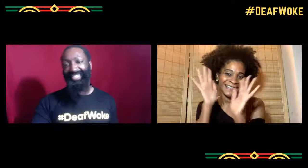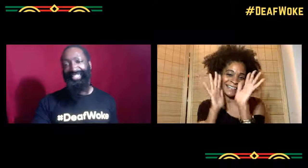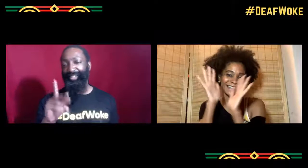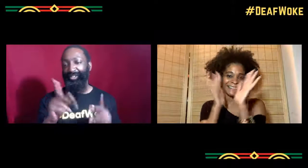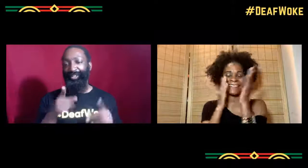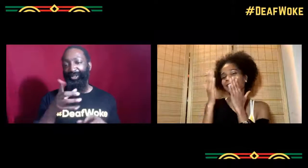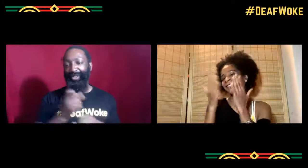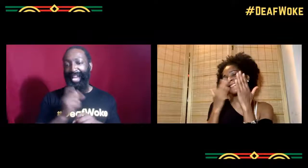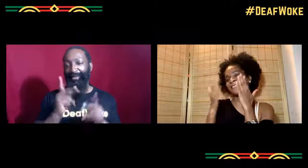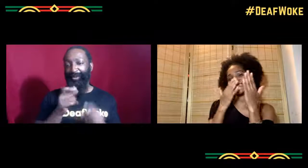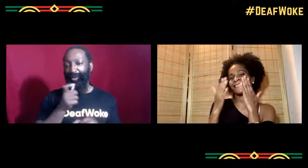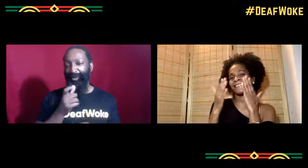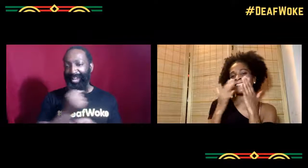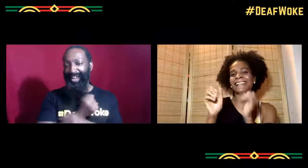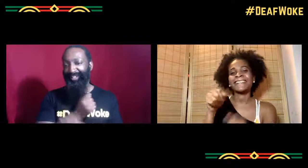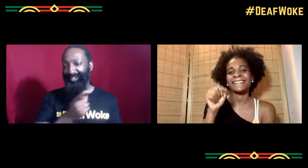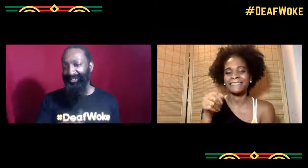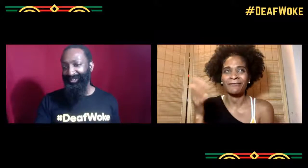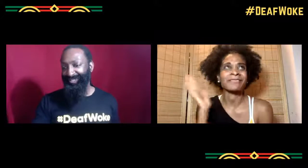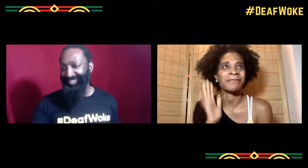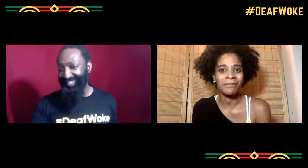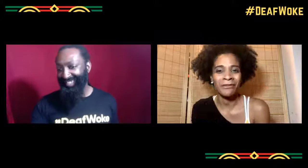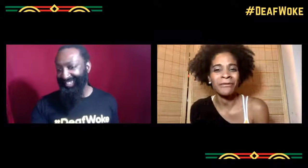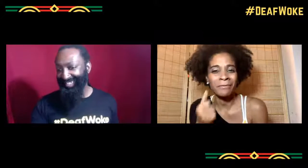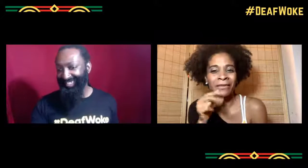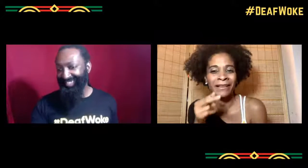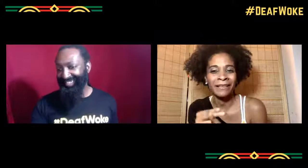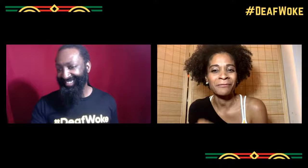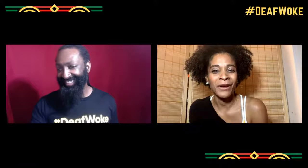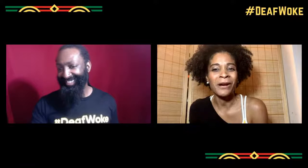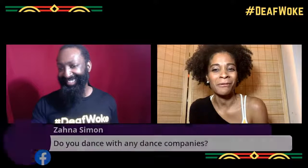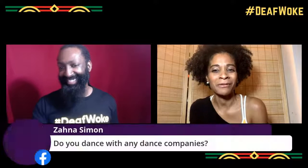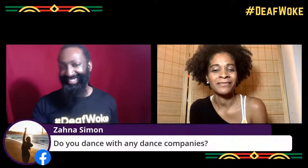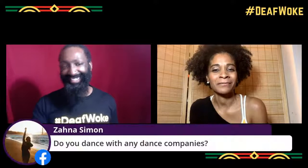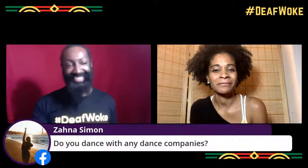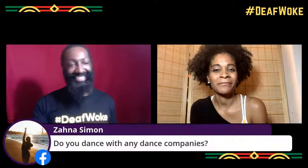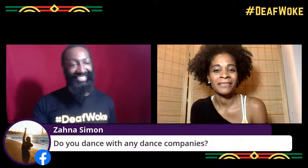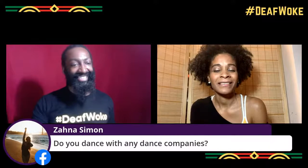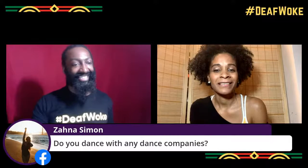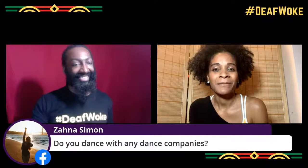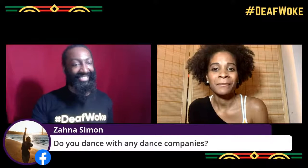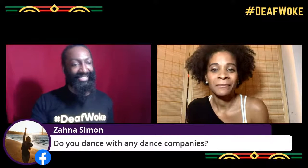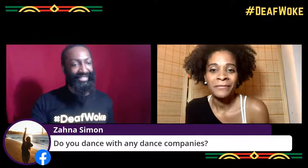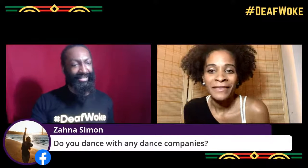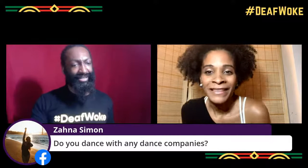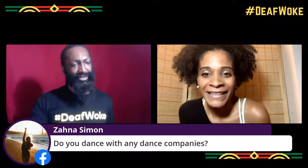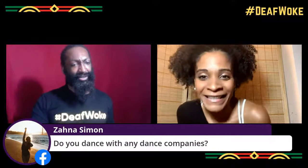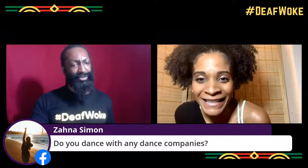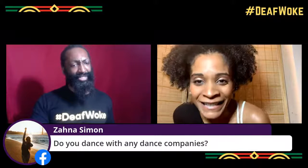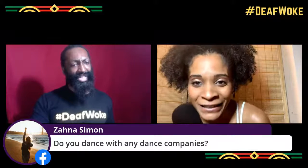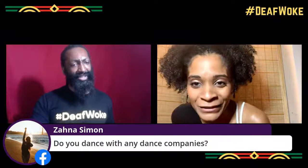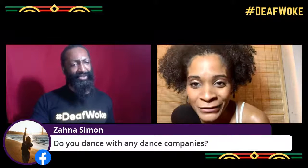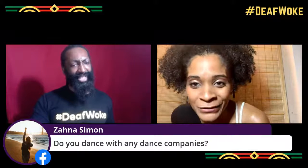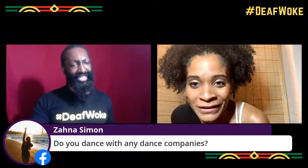Wow. Oh, hi. You got people who love you, girl. A long time ago.